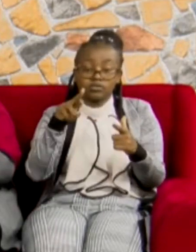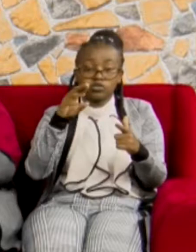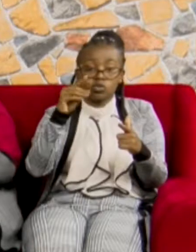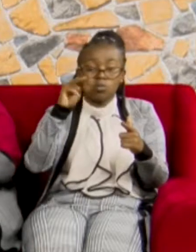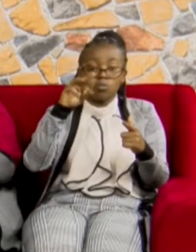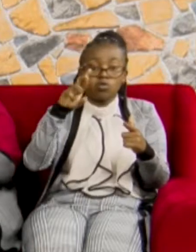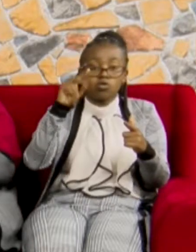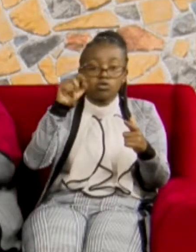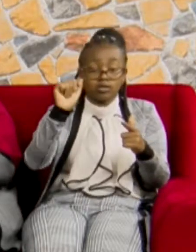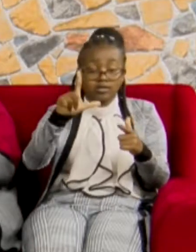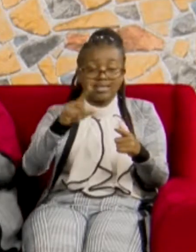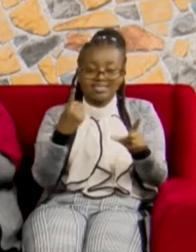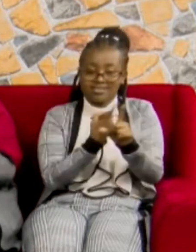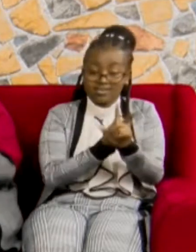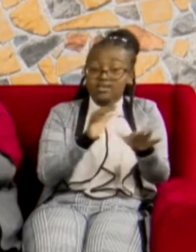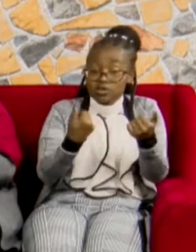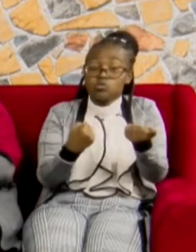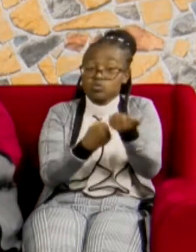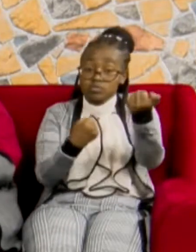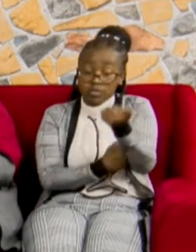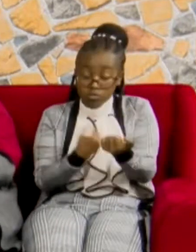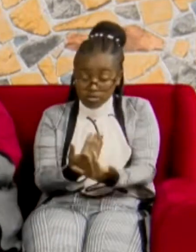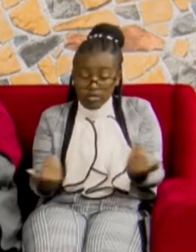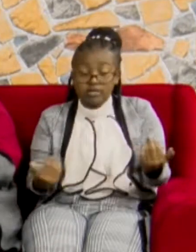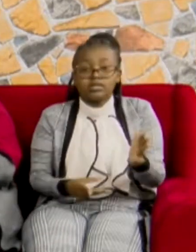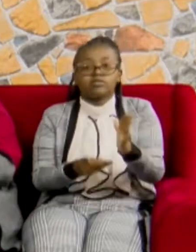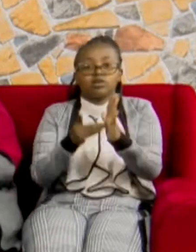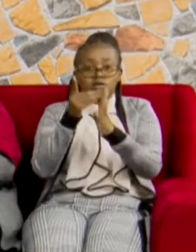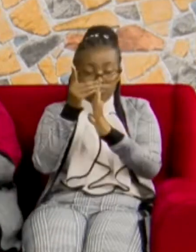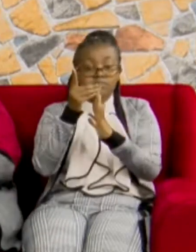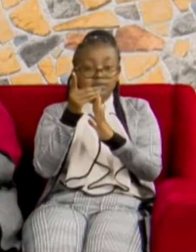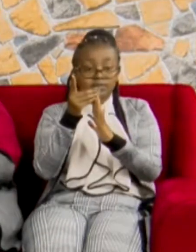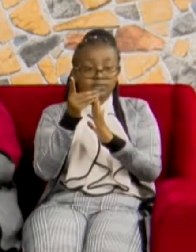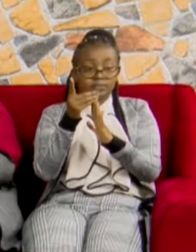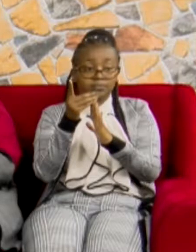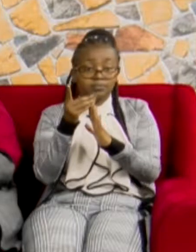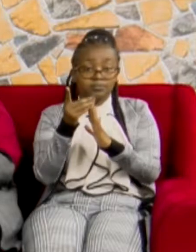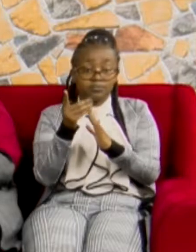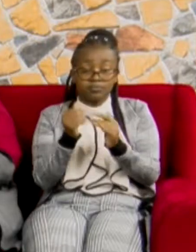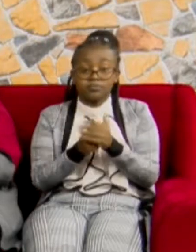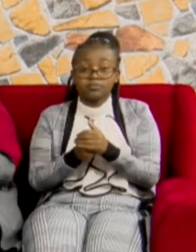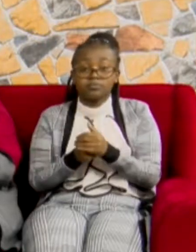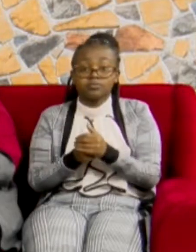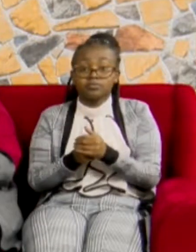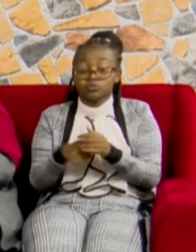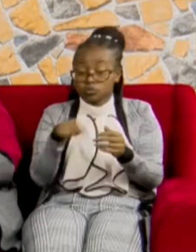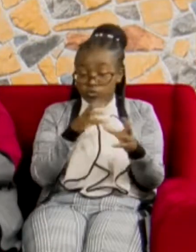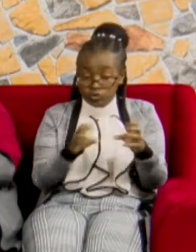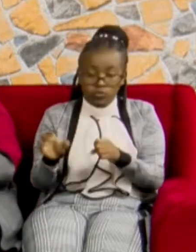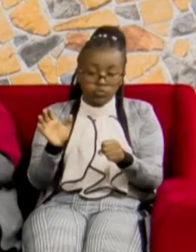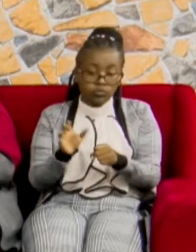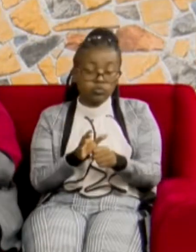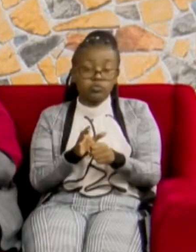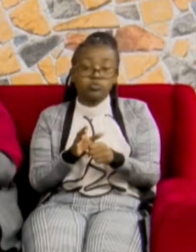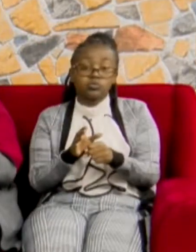neuromotor. So there are different aspects. It's just about how to support a child's development who's struggling. So we do a bit of